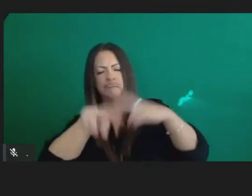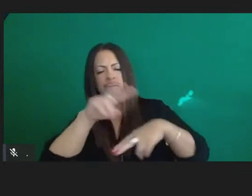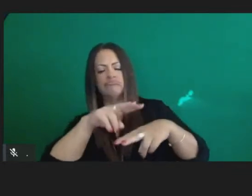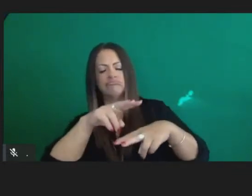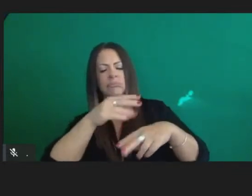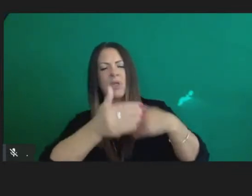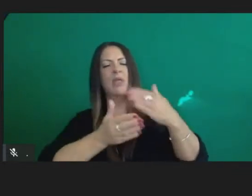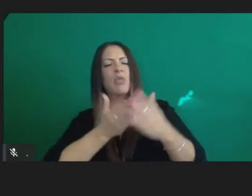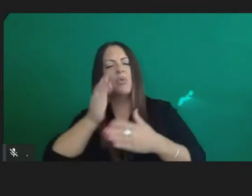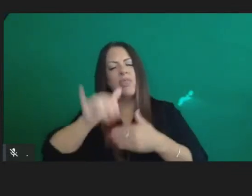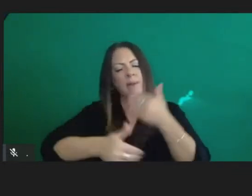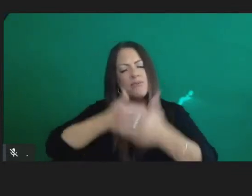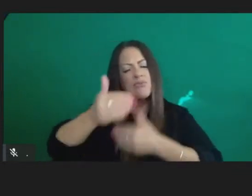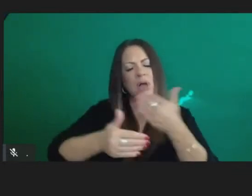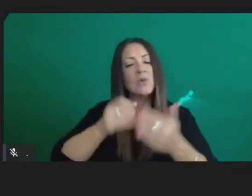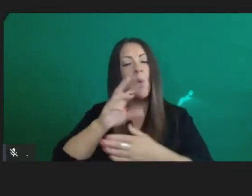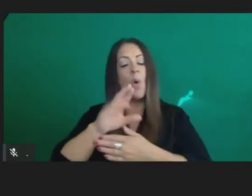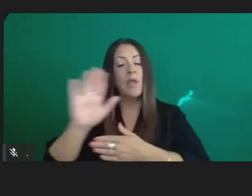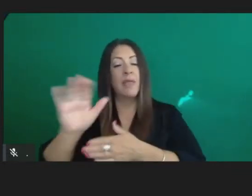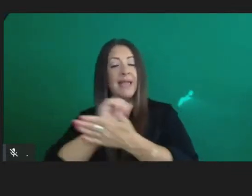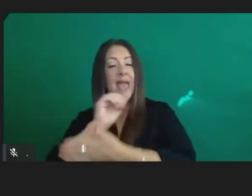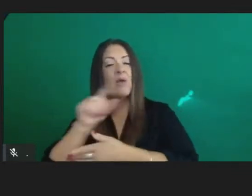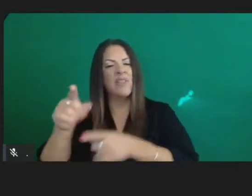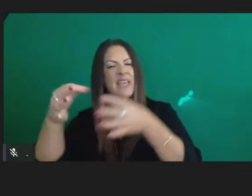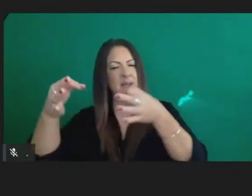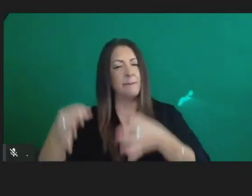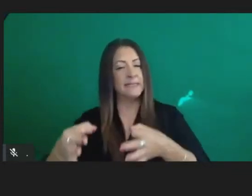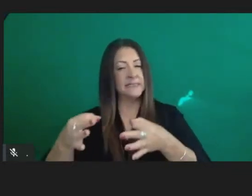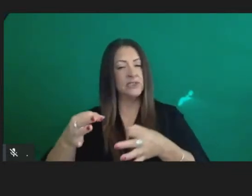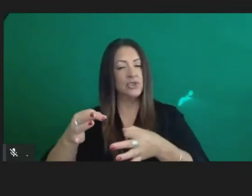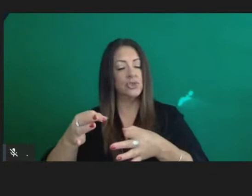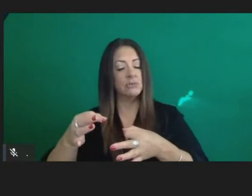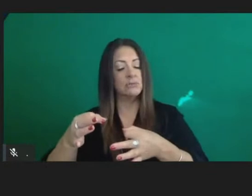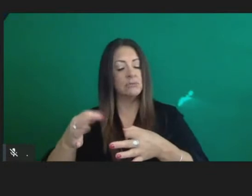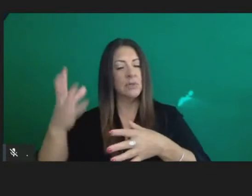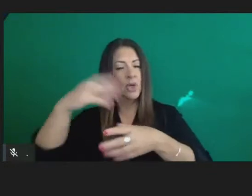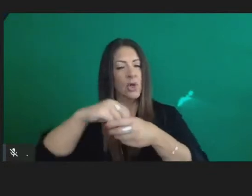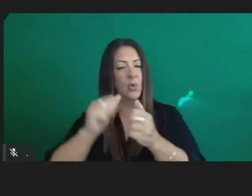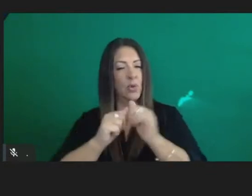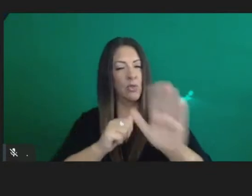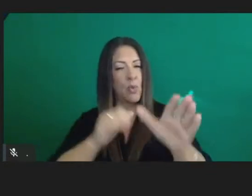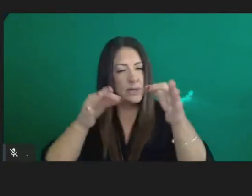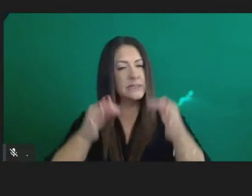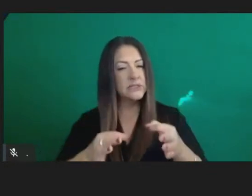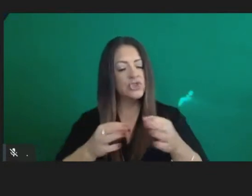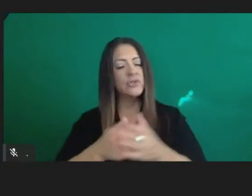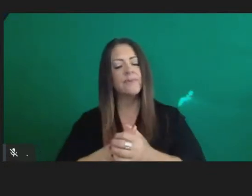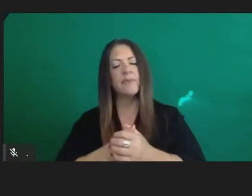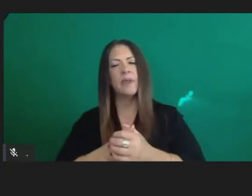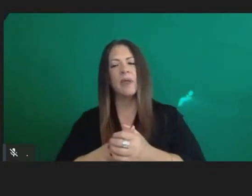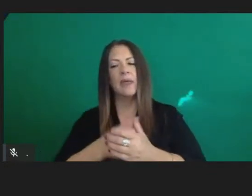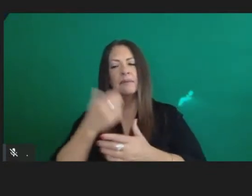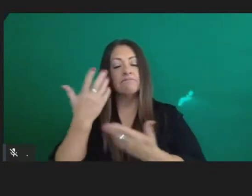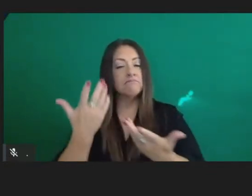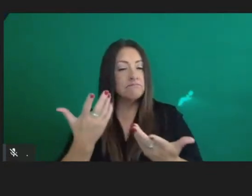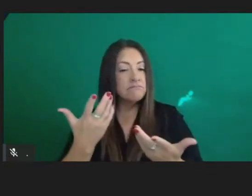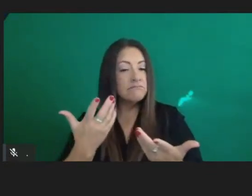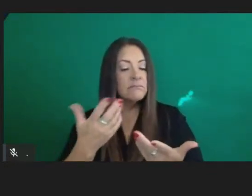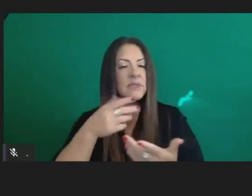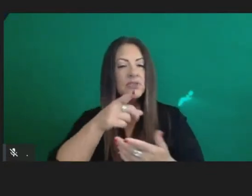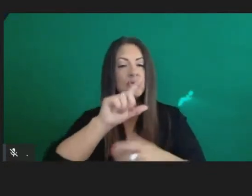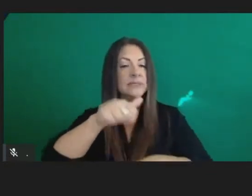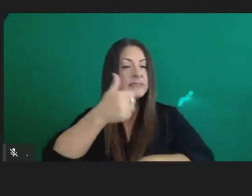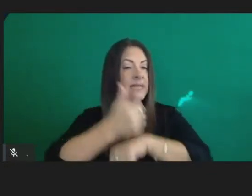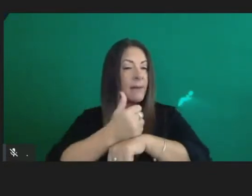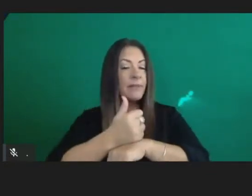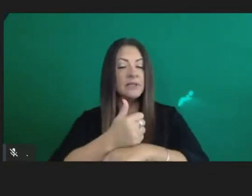capacity play a role in that? And I do have another question, which is has the state made any progress on establishing